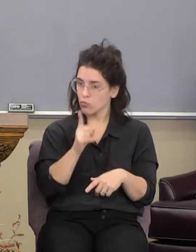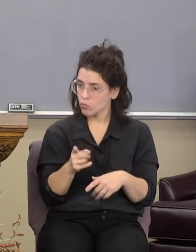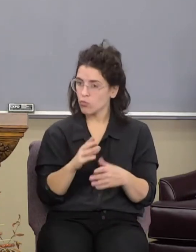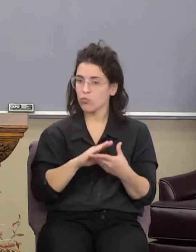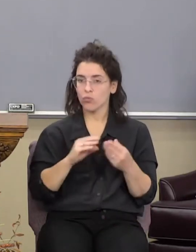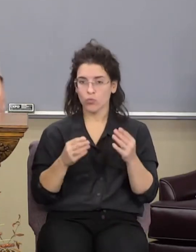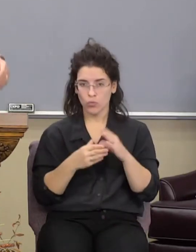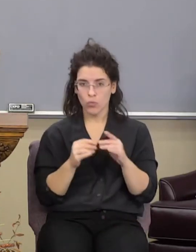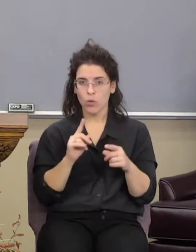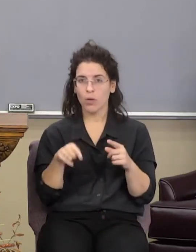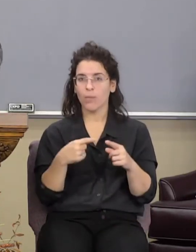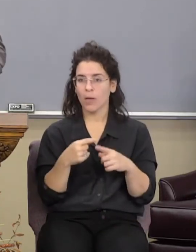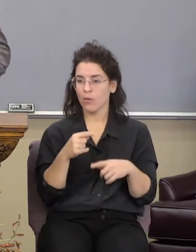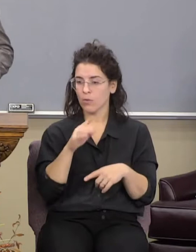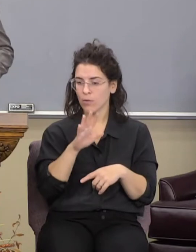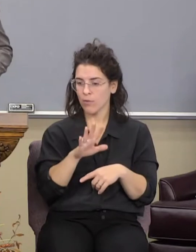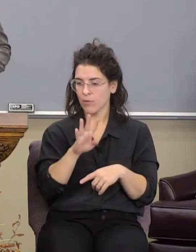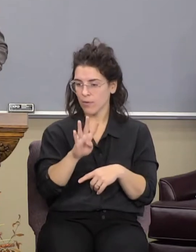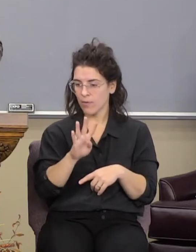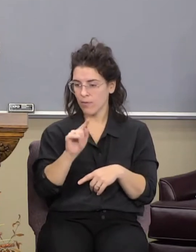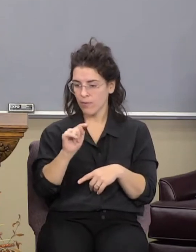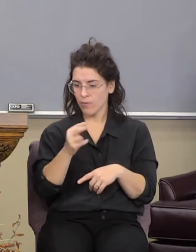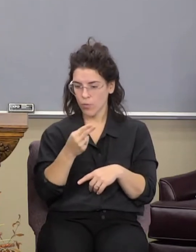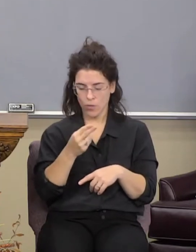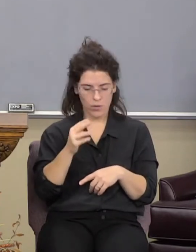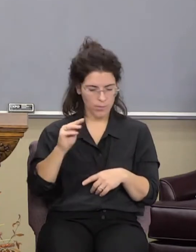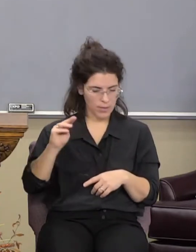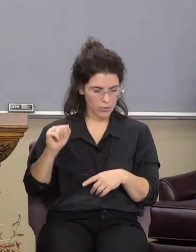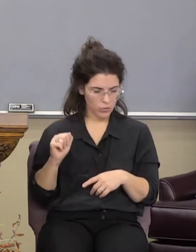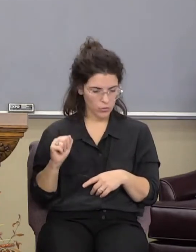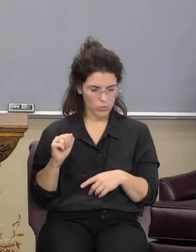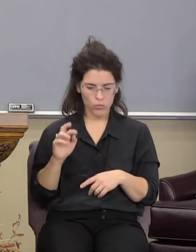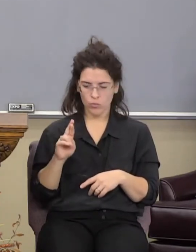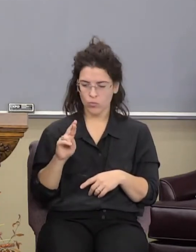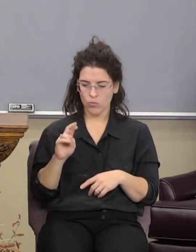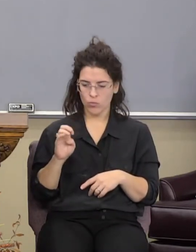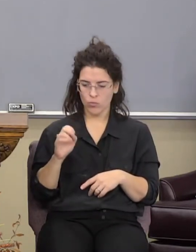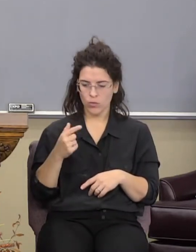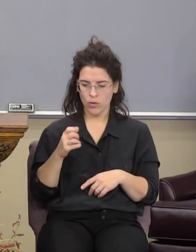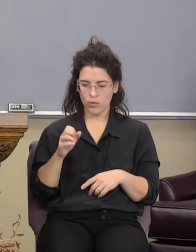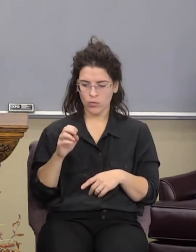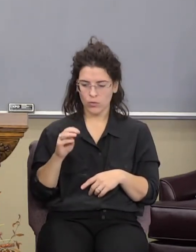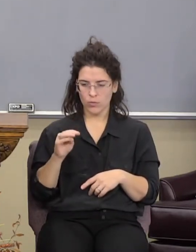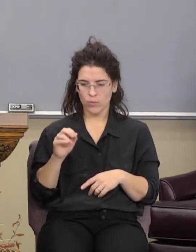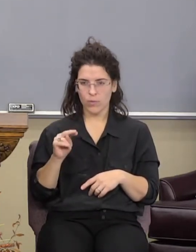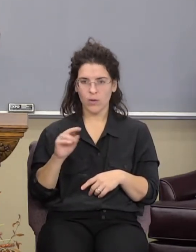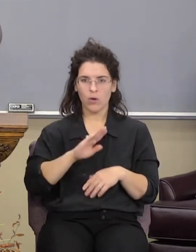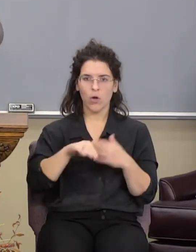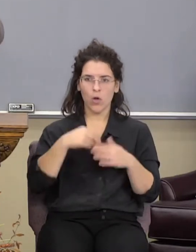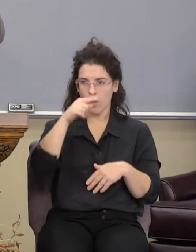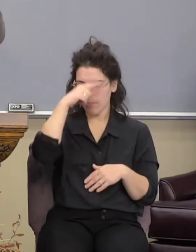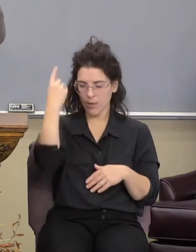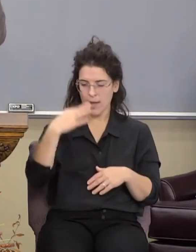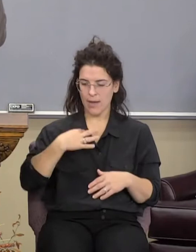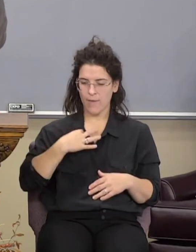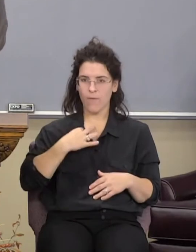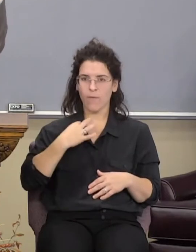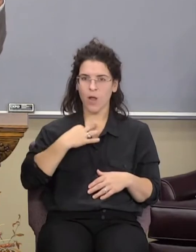story about the 54th Massachusetts Regiment. It was an all-black